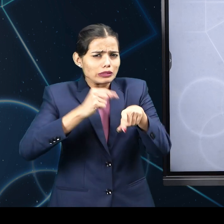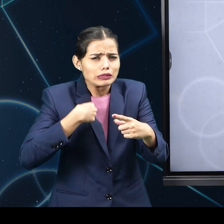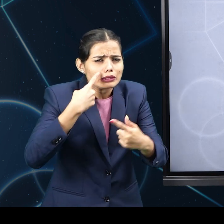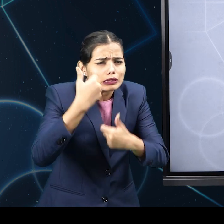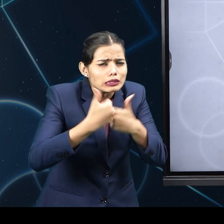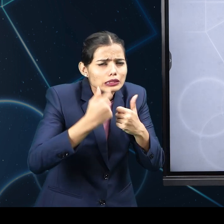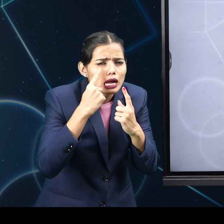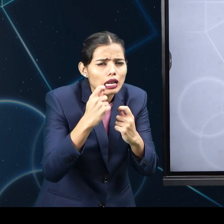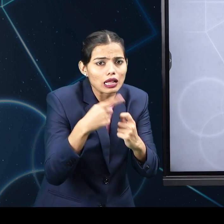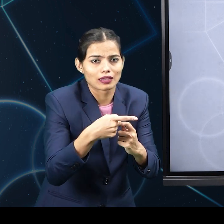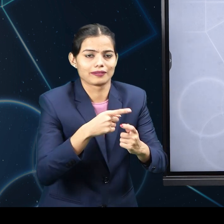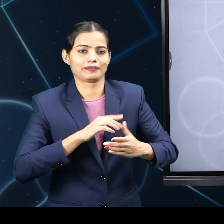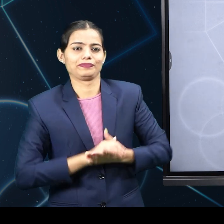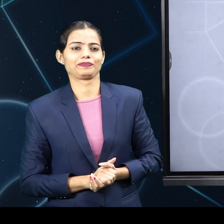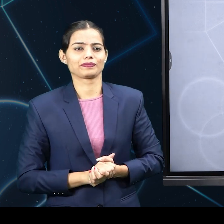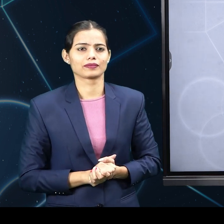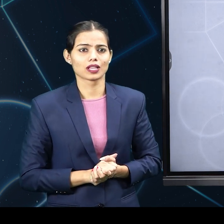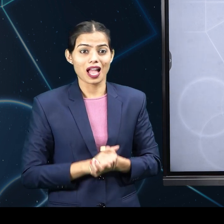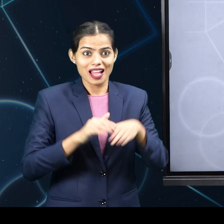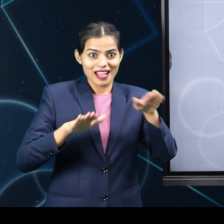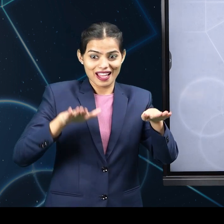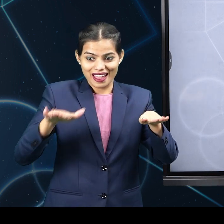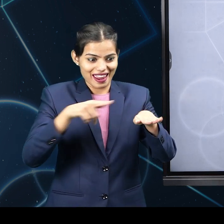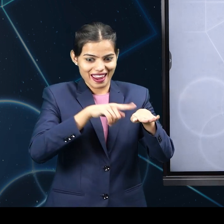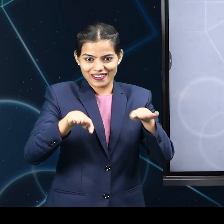random experiments, sample space,